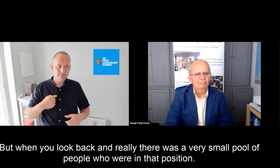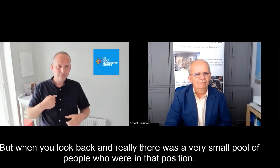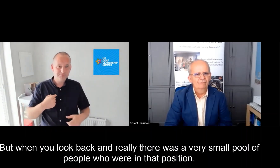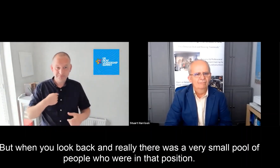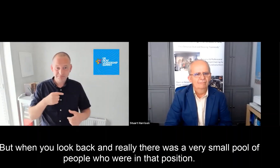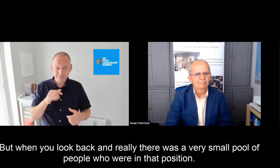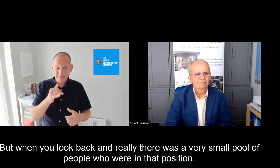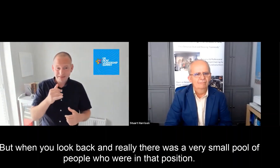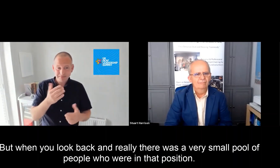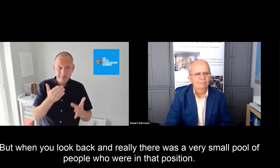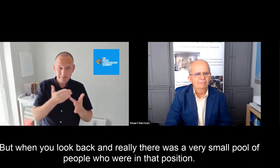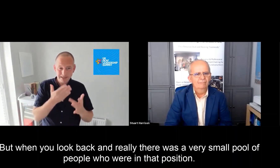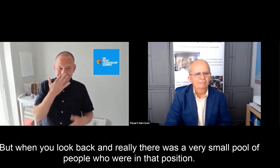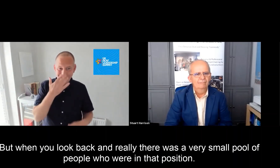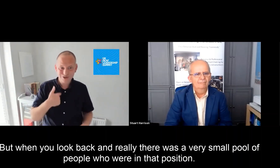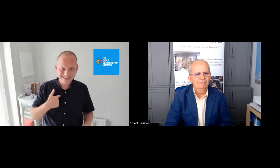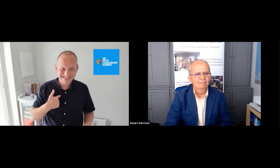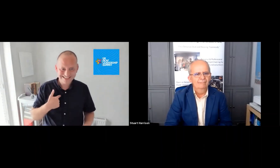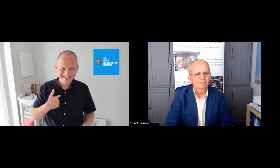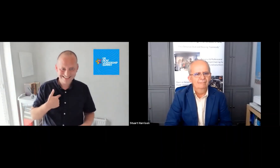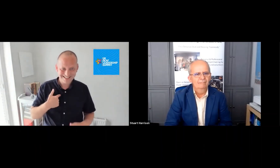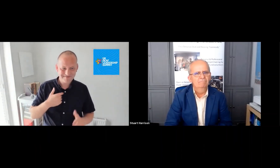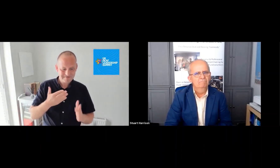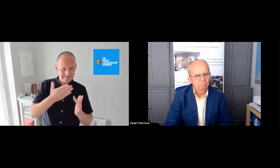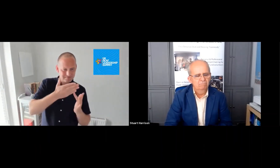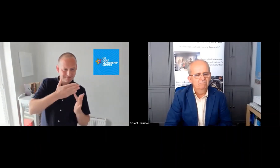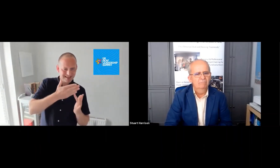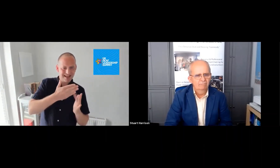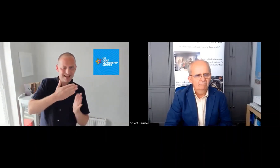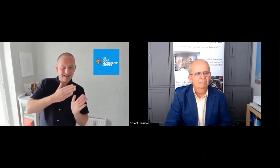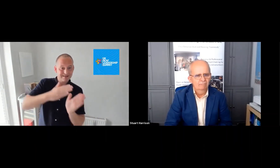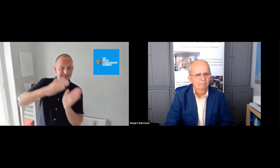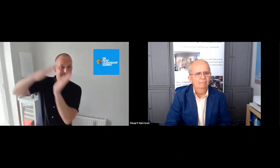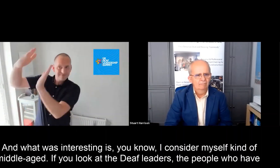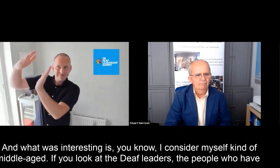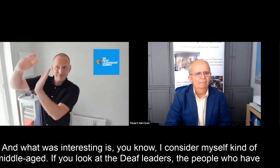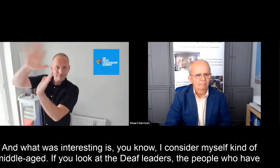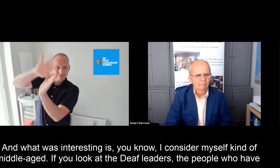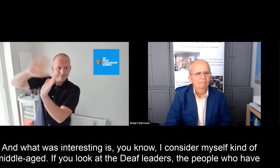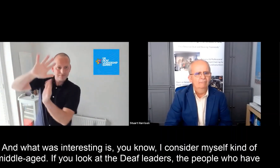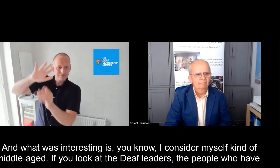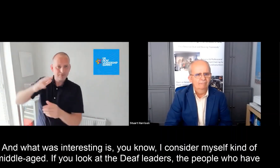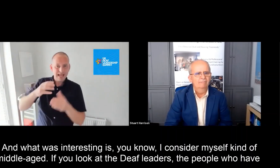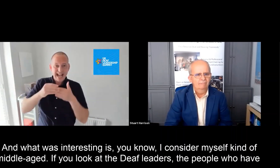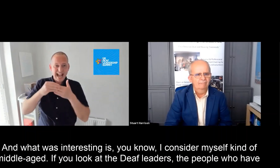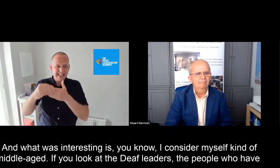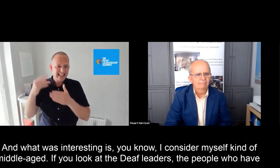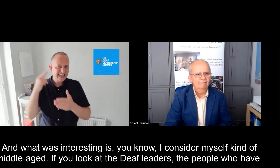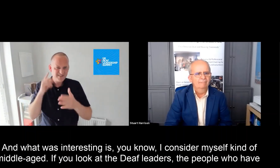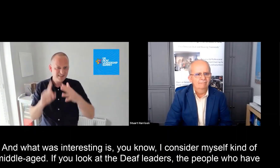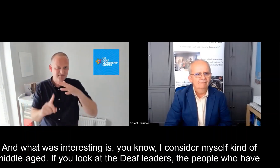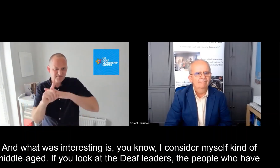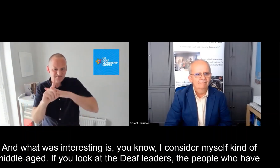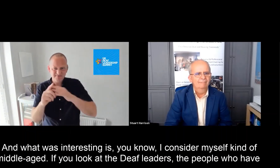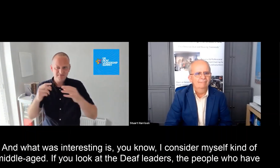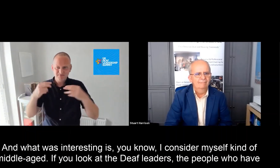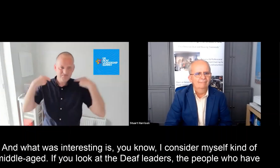people who were in that position. And what was interesting is, you know, I consider myself kind of middle-aged. If you look at the